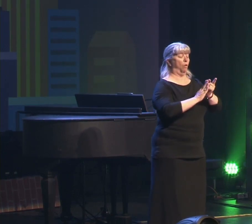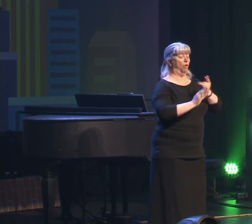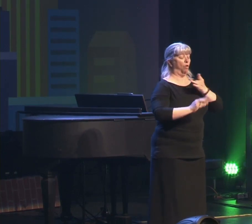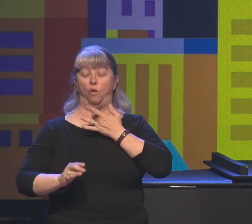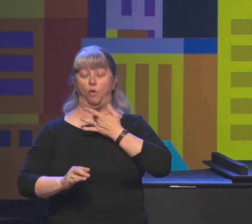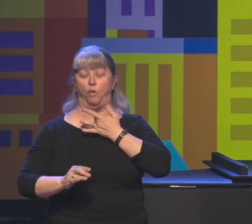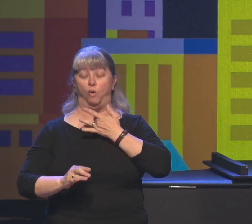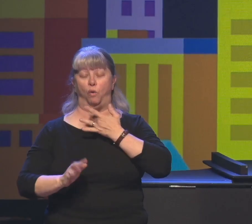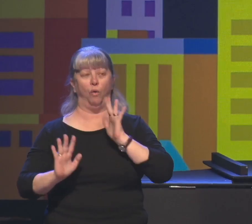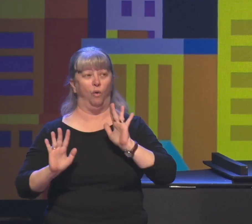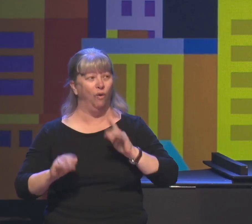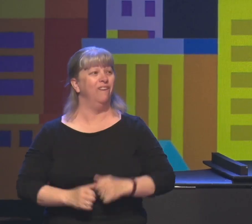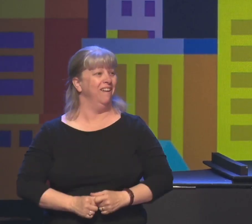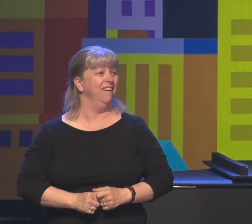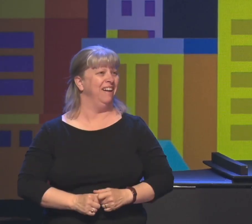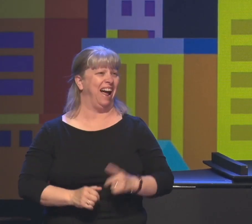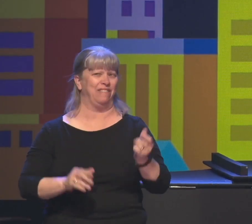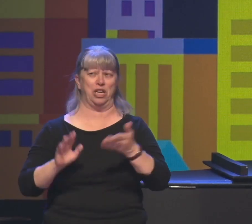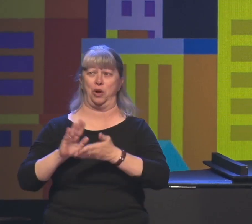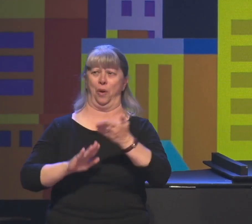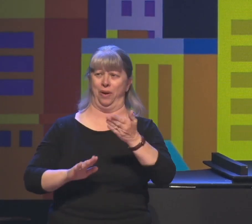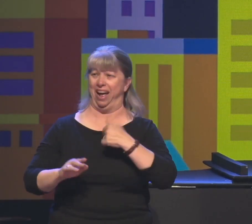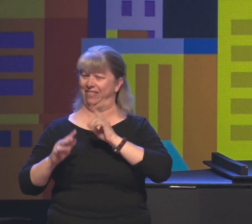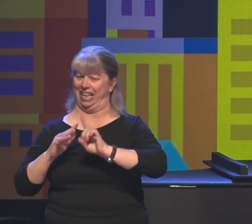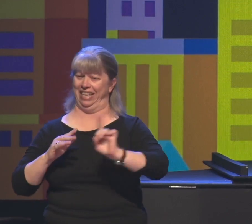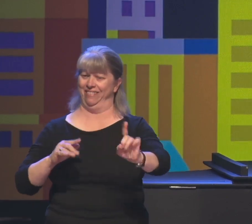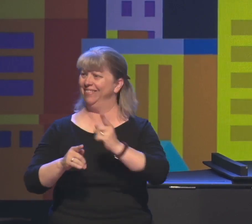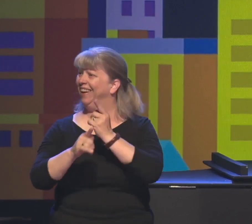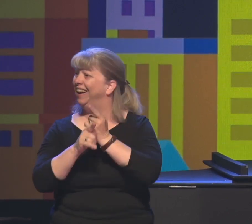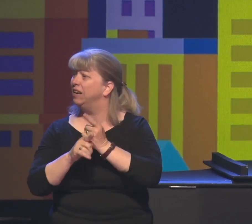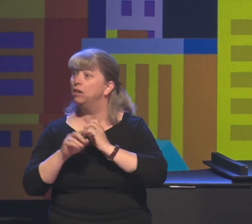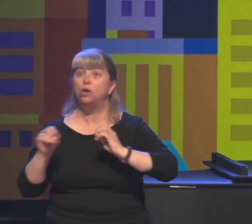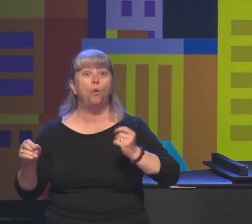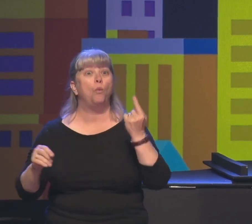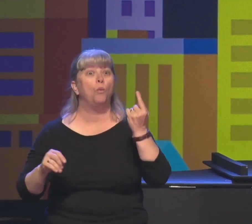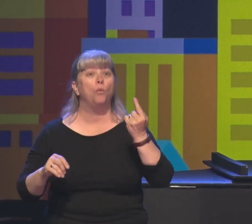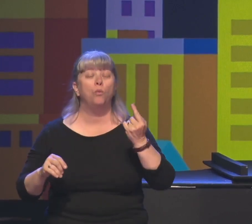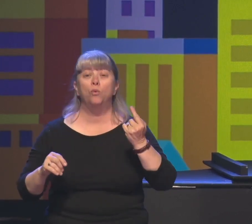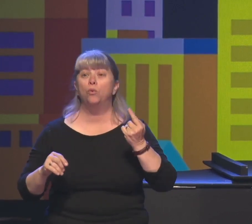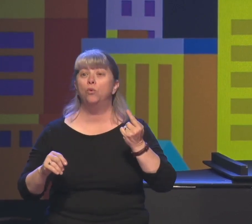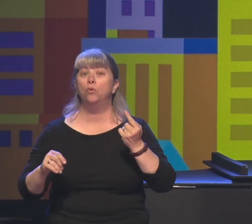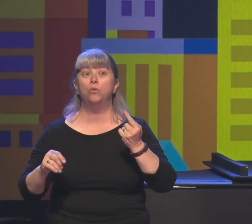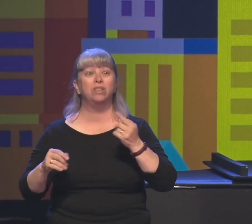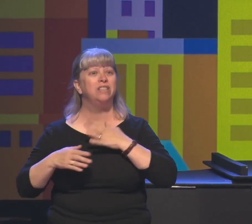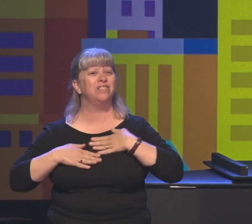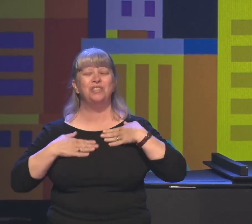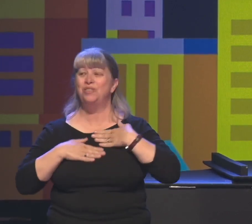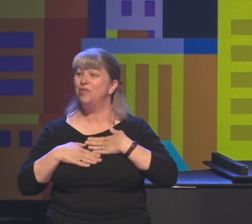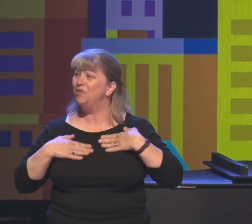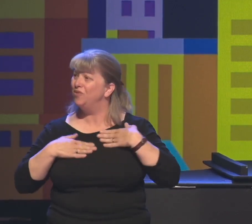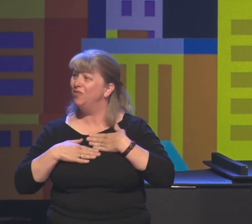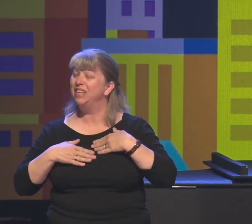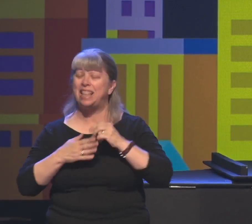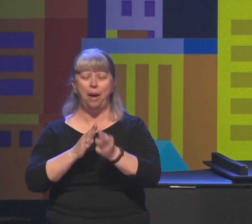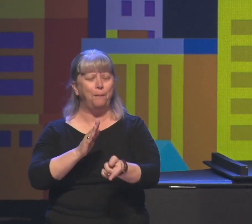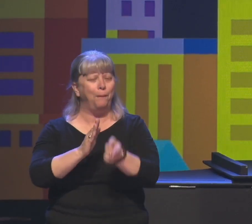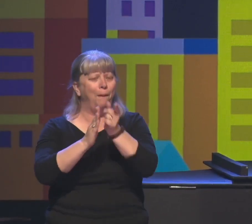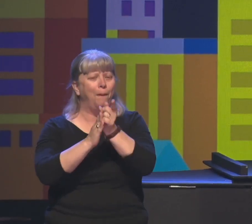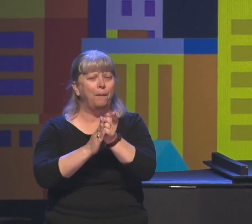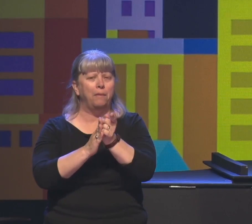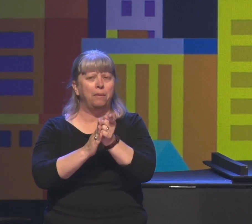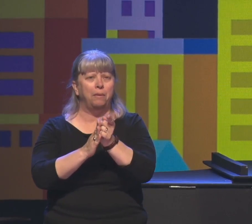oh, darn it. Like, I gotta go. You just have to leave, right? Because nobody enjoys like that moment when